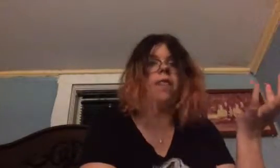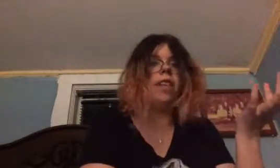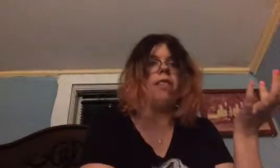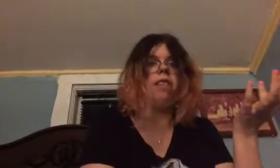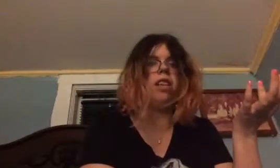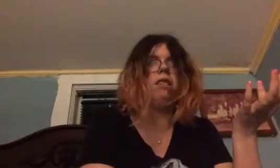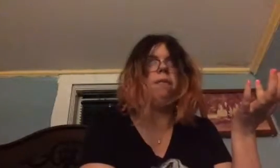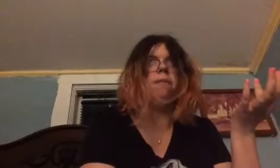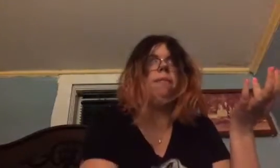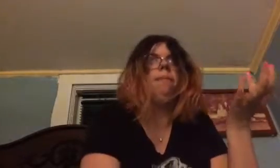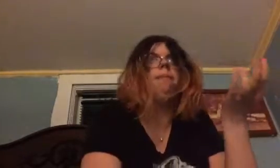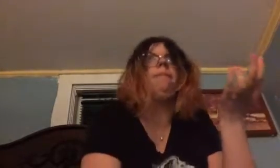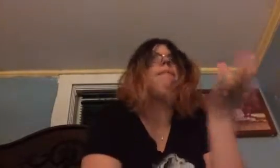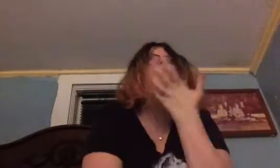Chelsea is still,